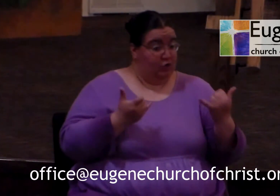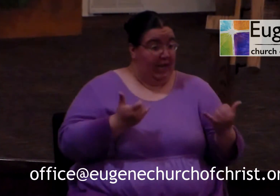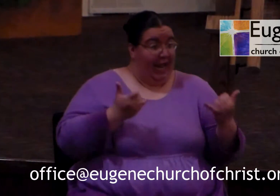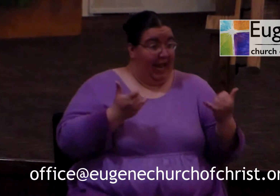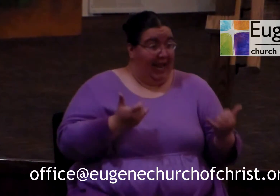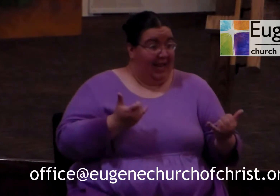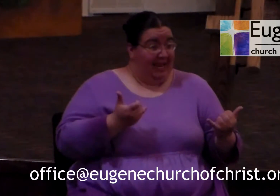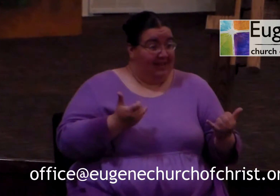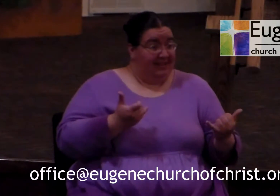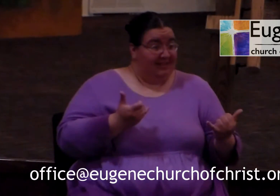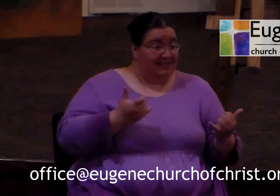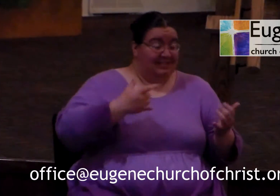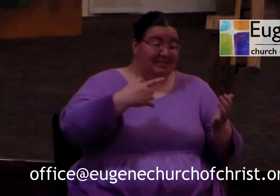uncomfortable in some circles, your life will go on.